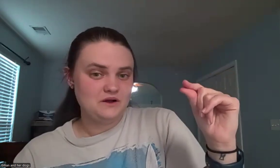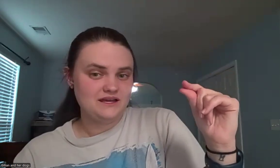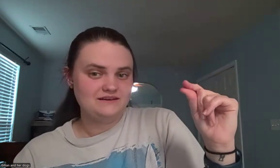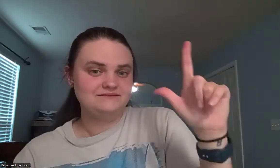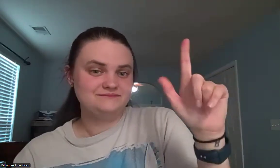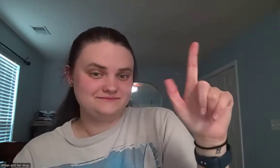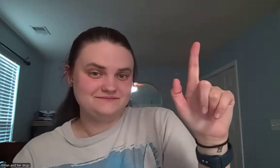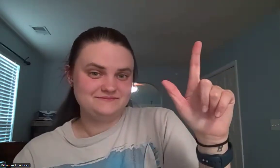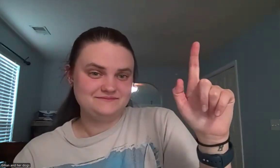21,